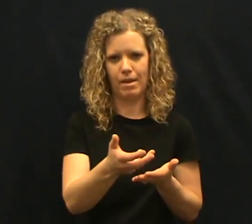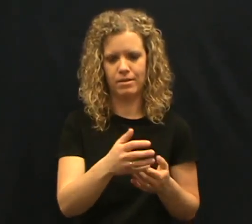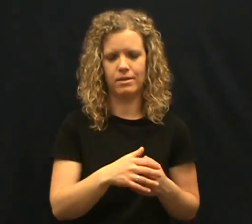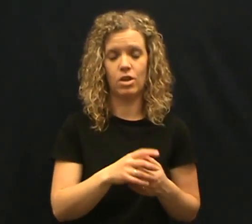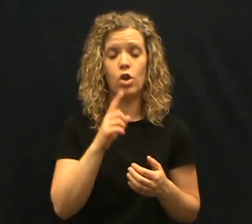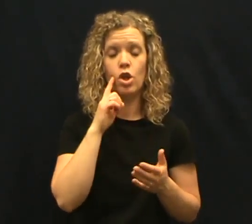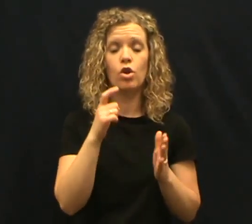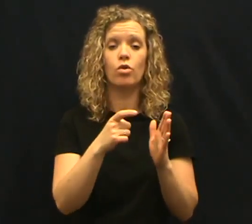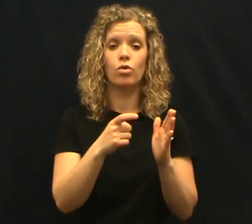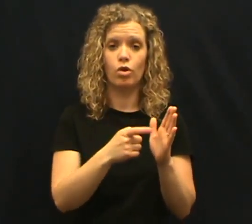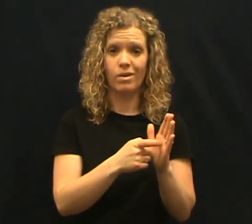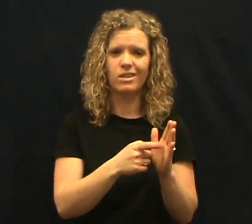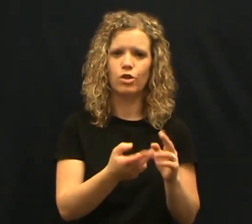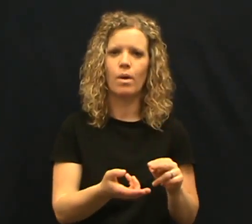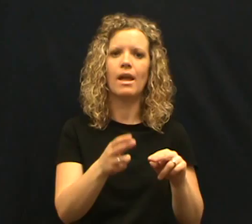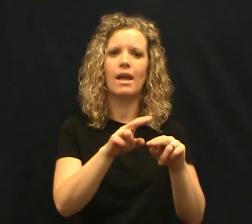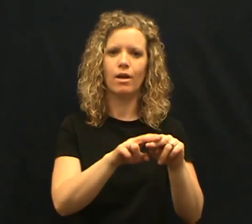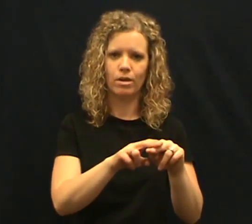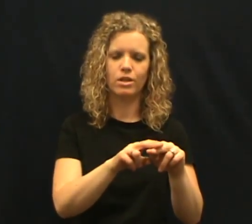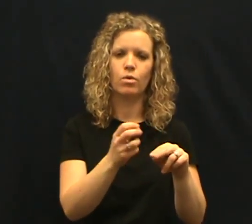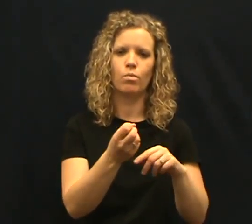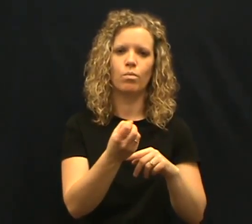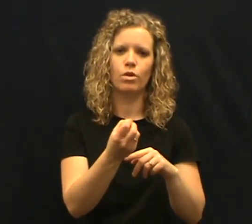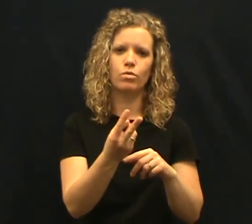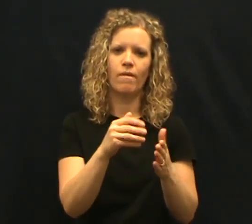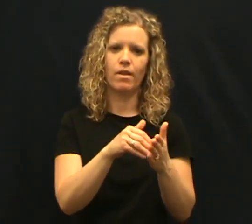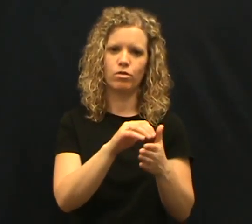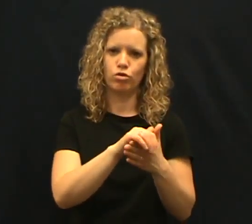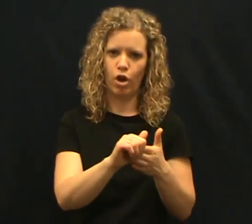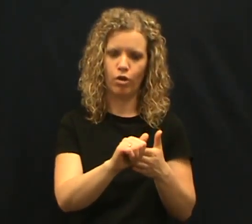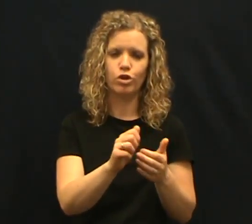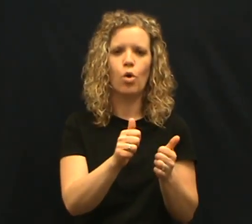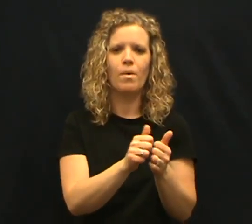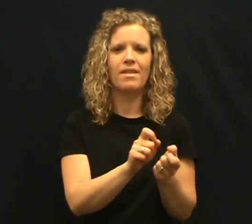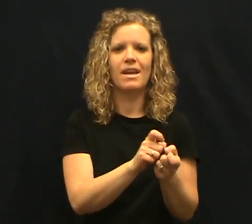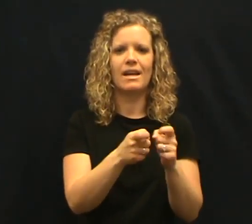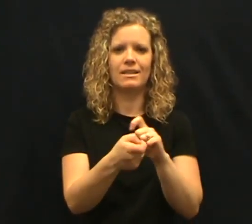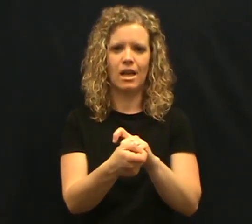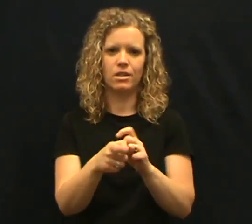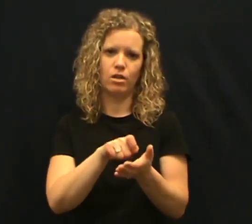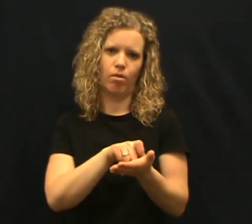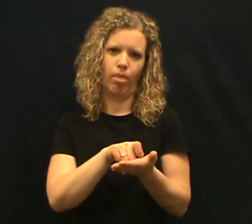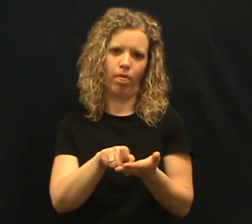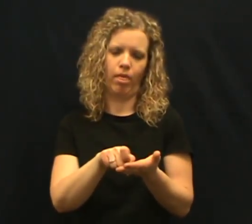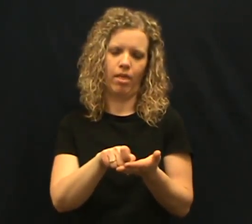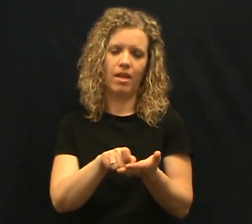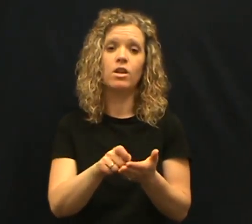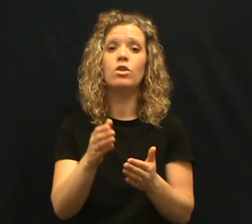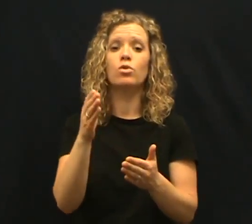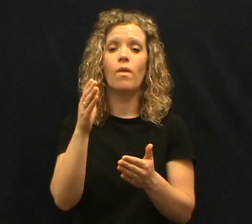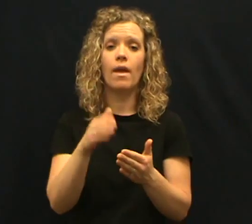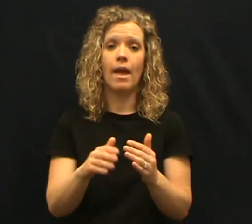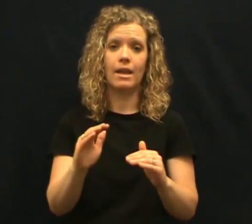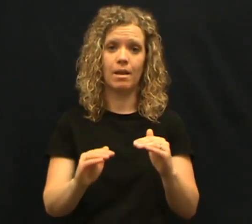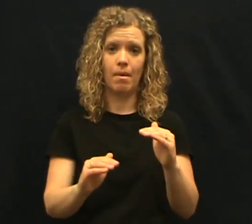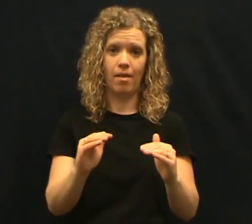by $1,200 with that adjusting journal entry. And so our balance, our ending balance, our adjusted balance in supplies expense